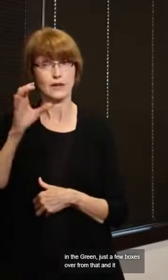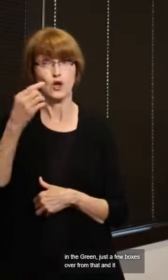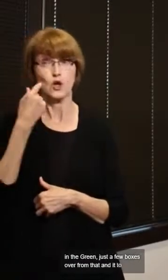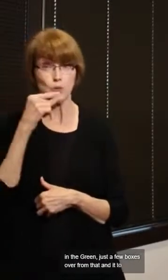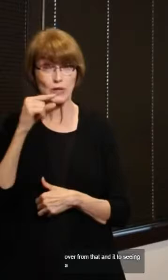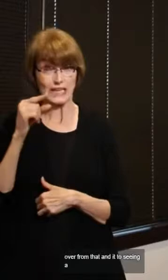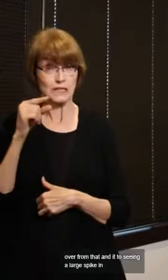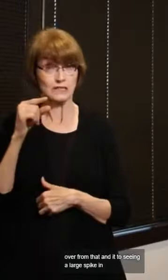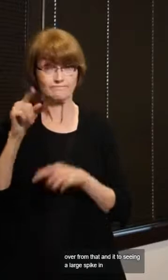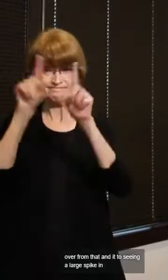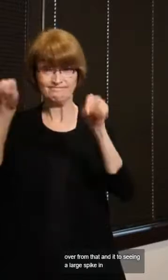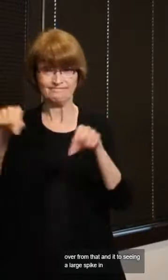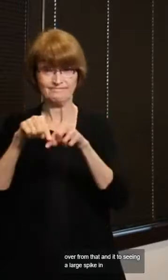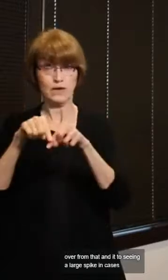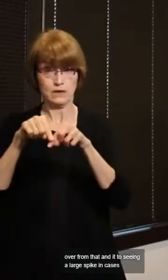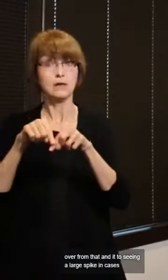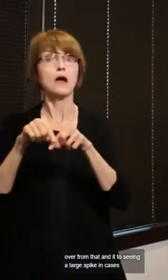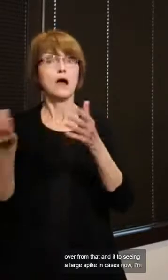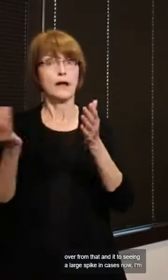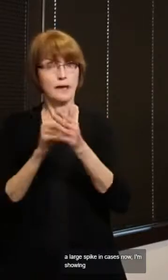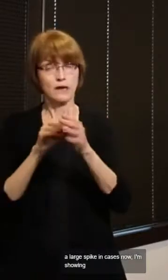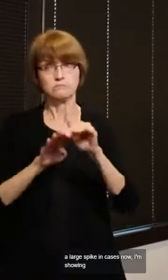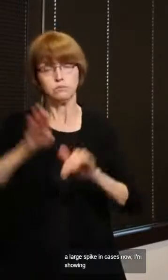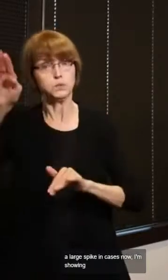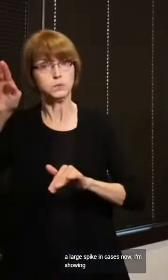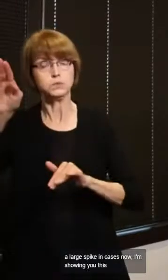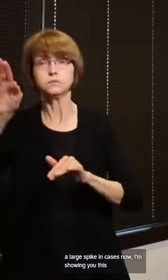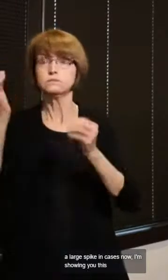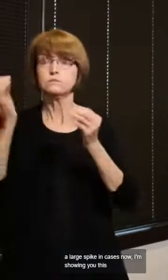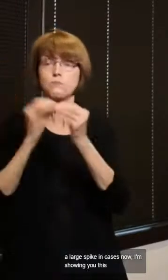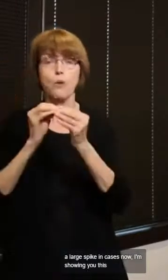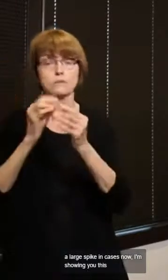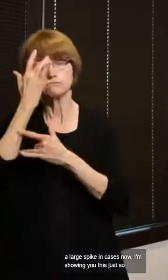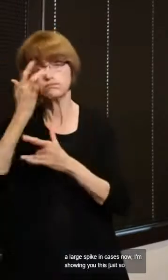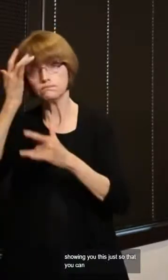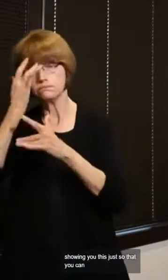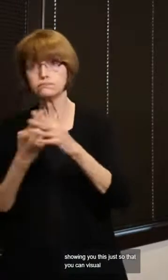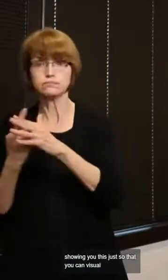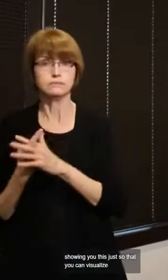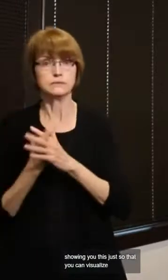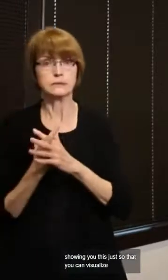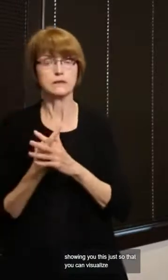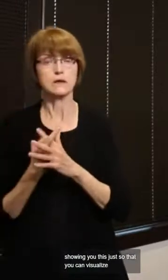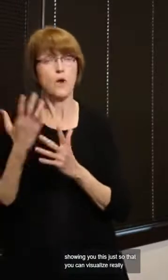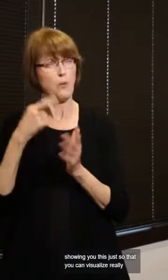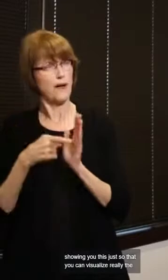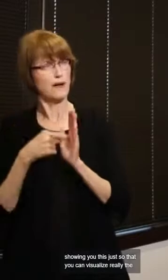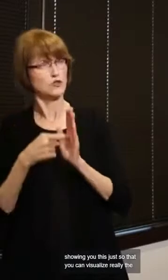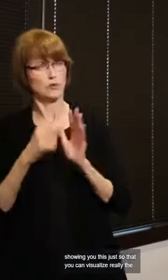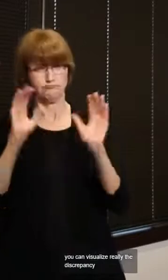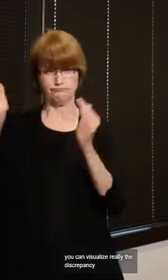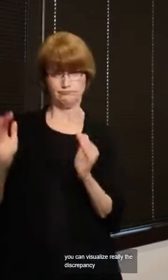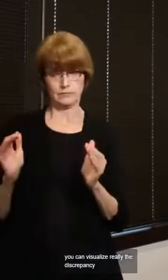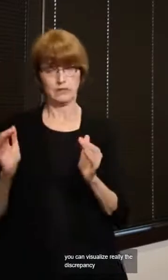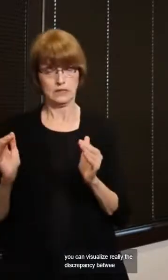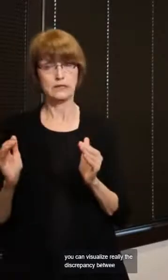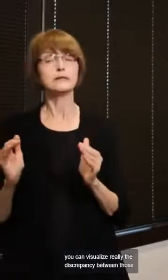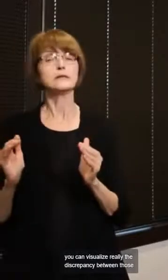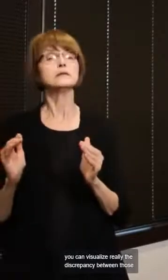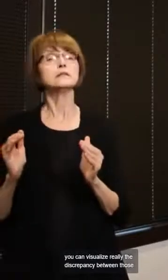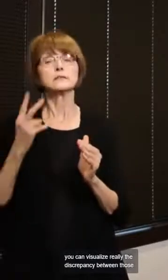large spike in cases. And I'm showing you this just so that you can visualize really the discrepancy between